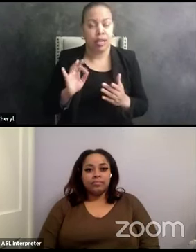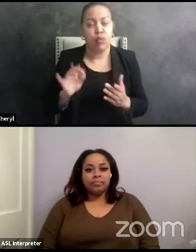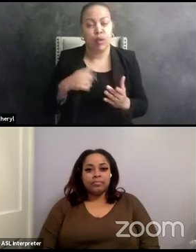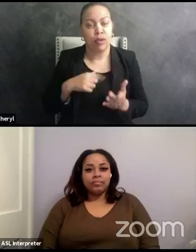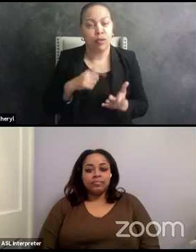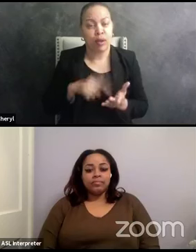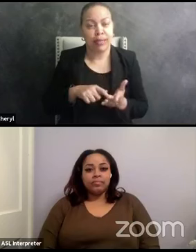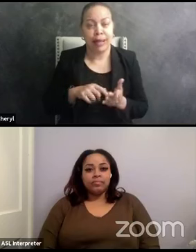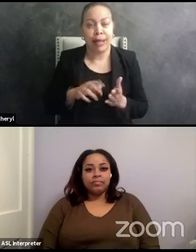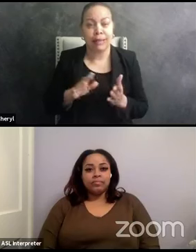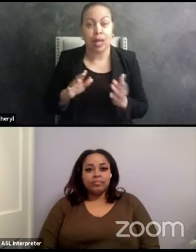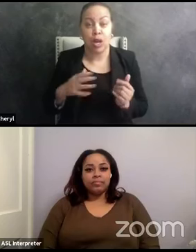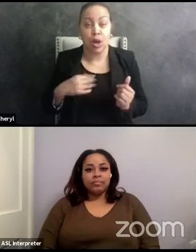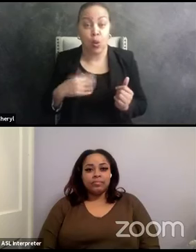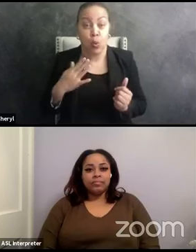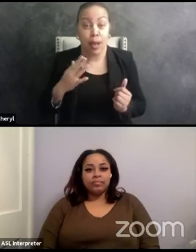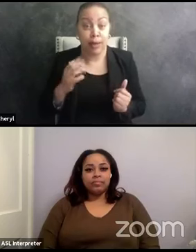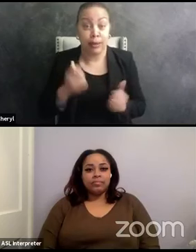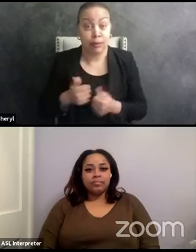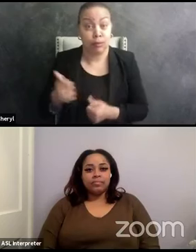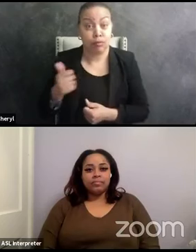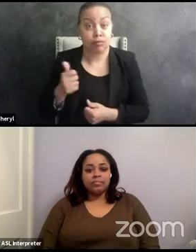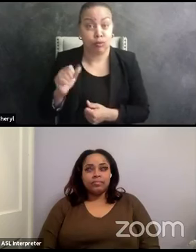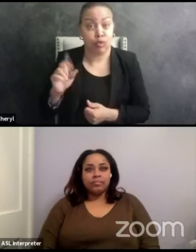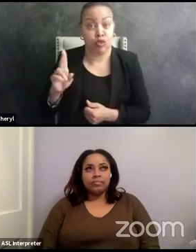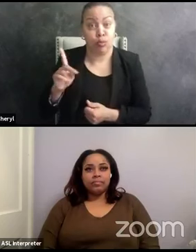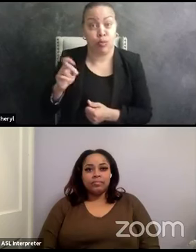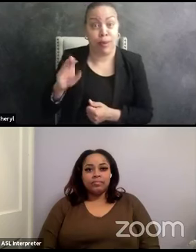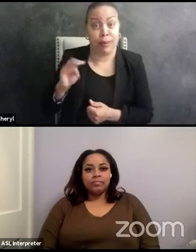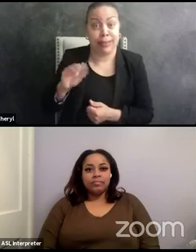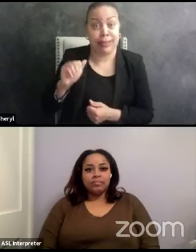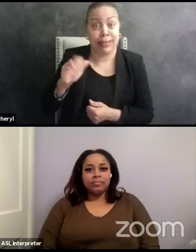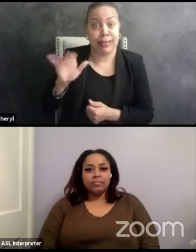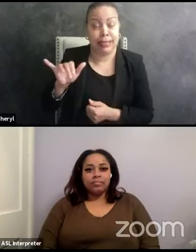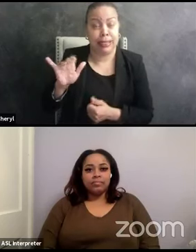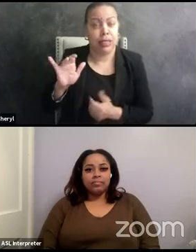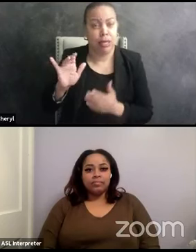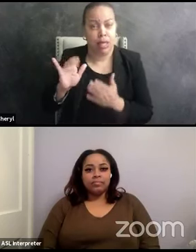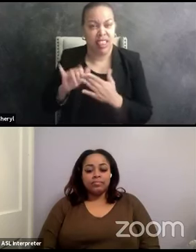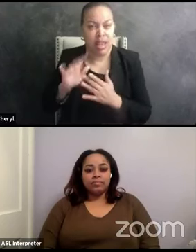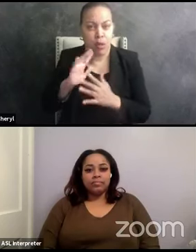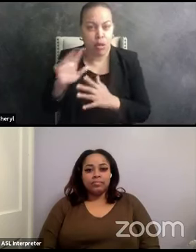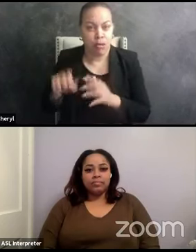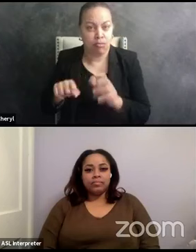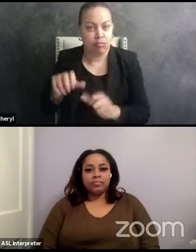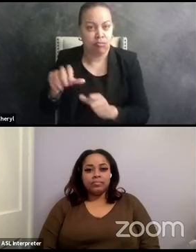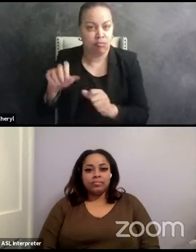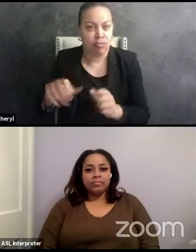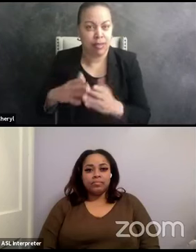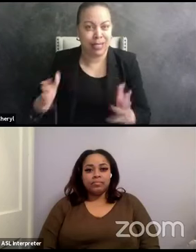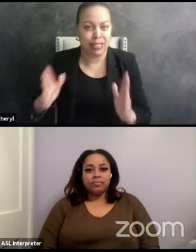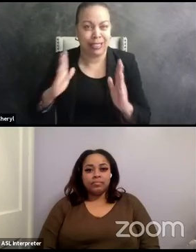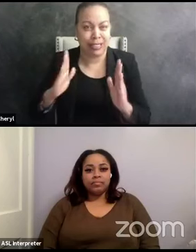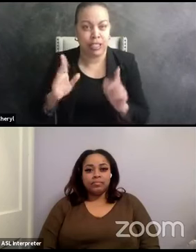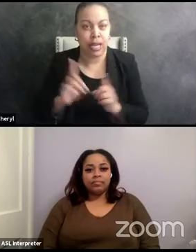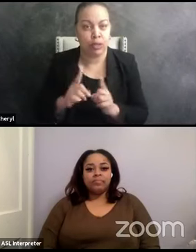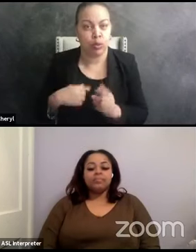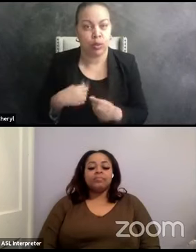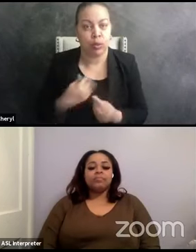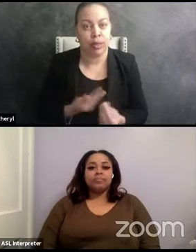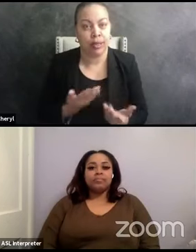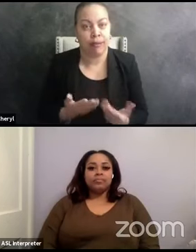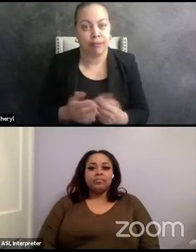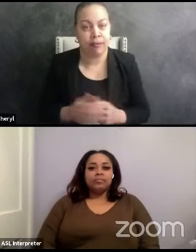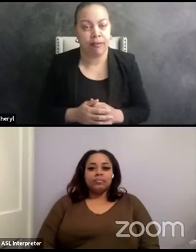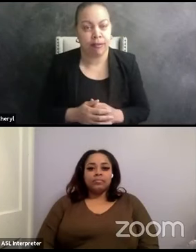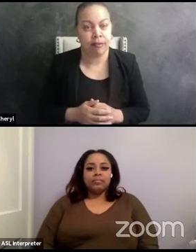which white supremacy will operate, they will take as much room as we give it as a society, right? And